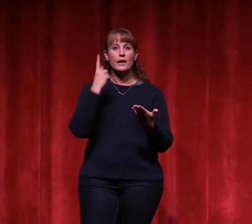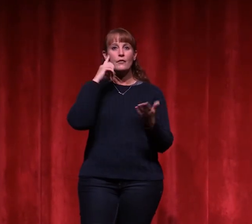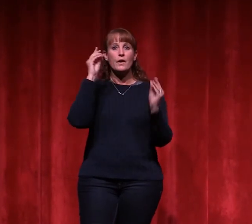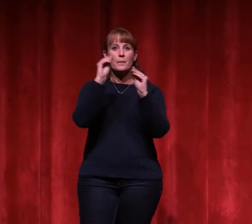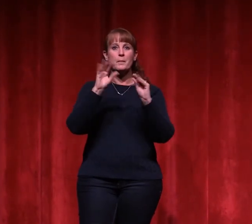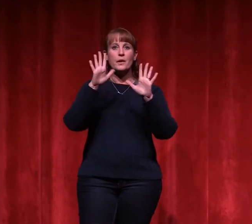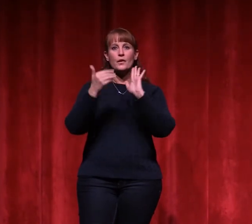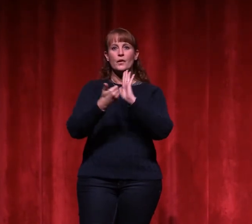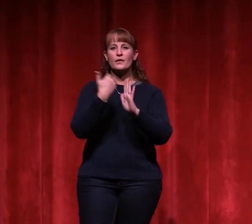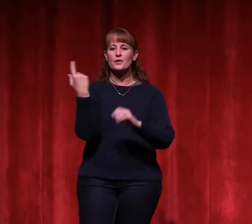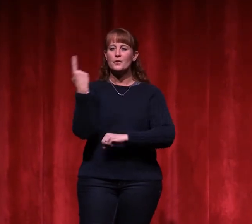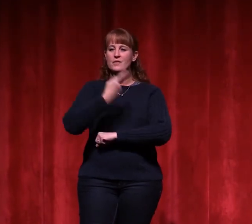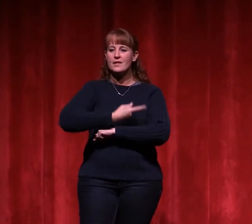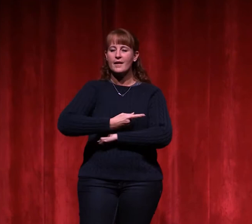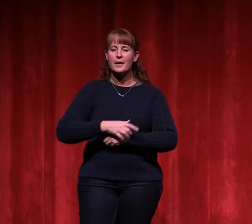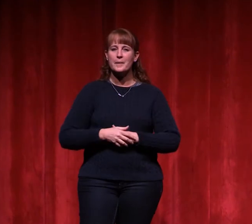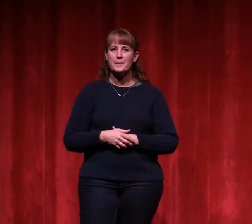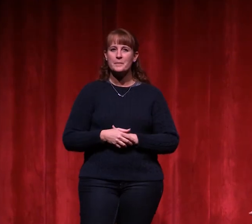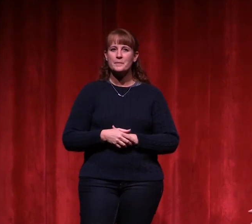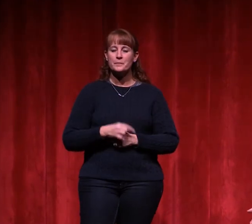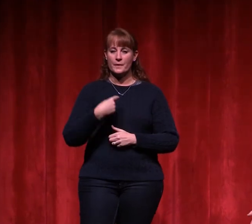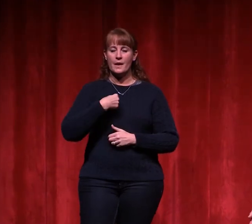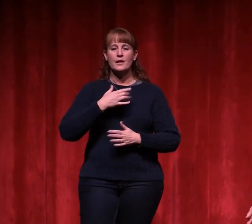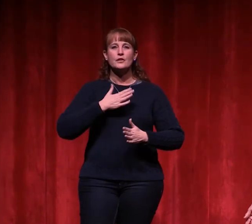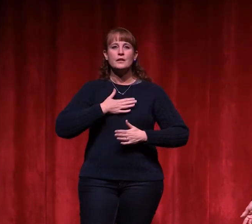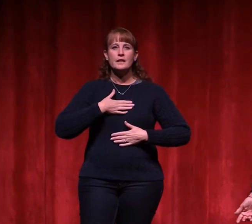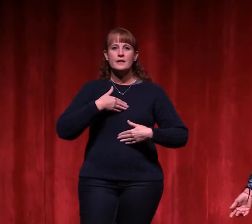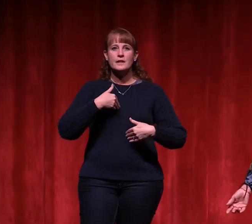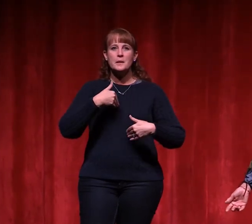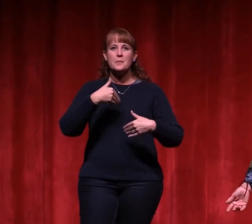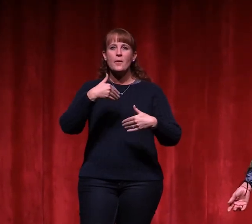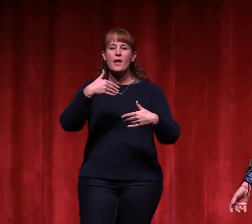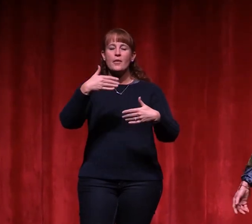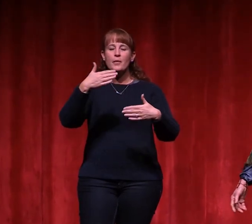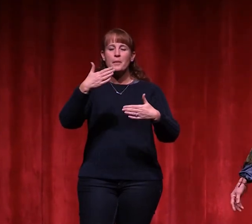new day. I took a deep breath,